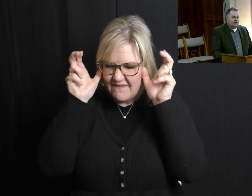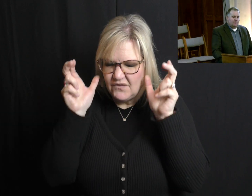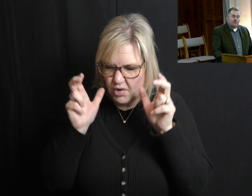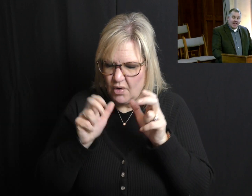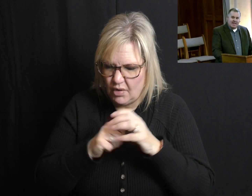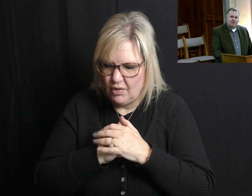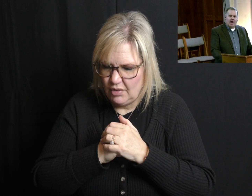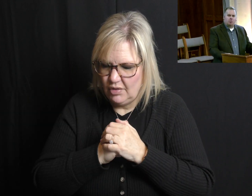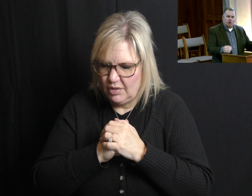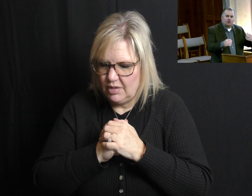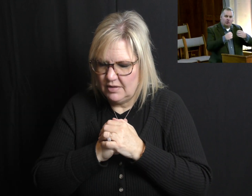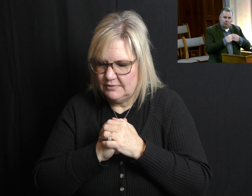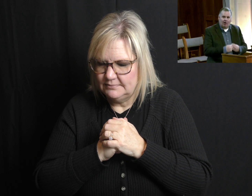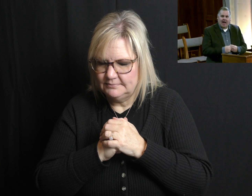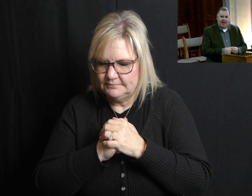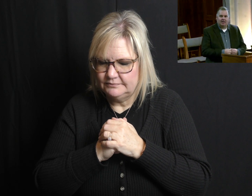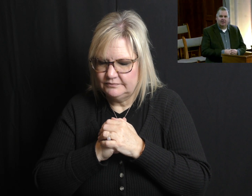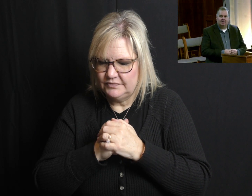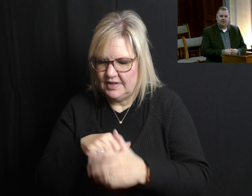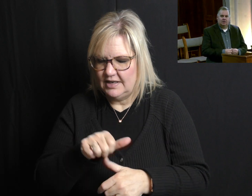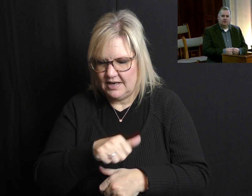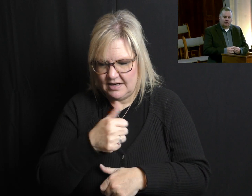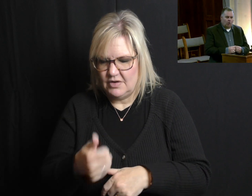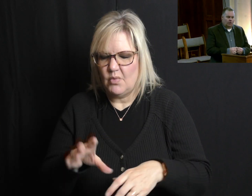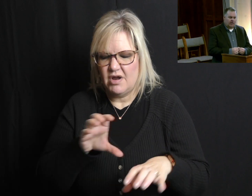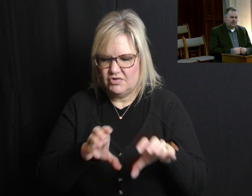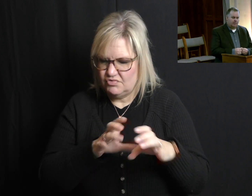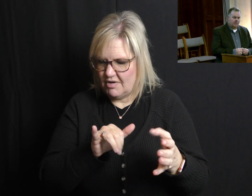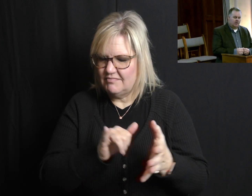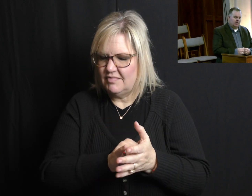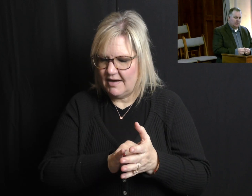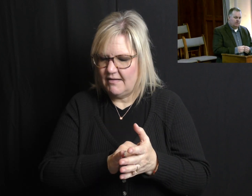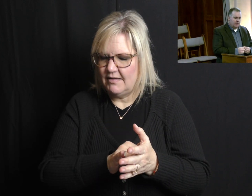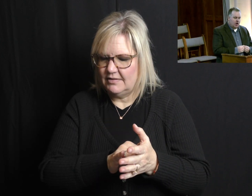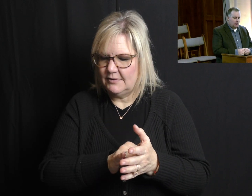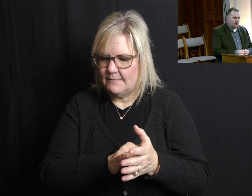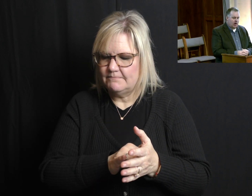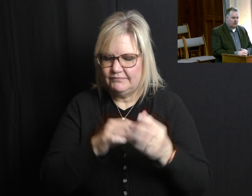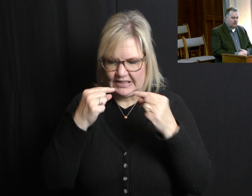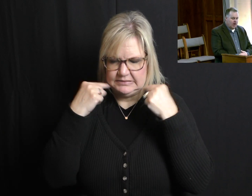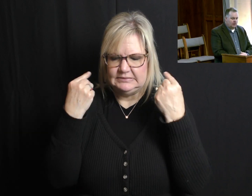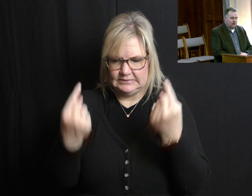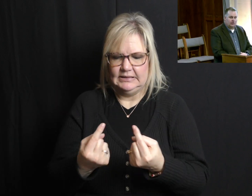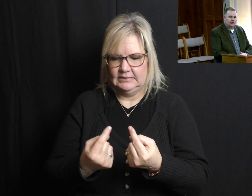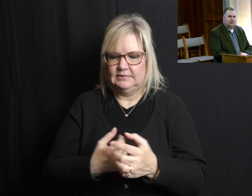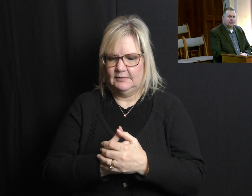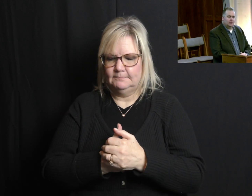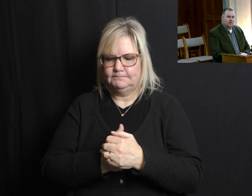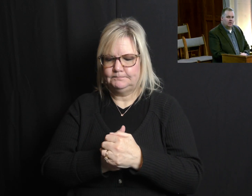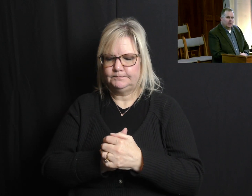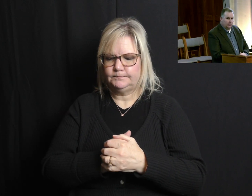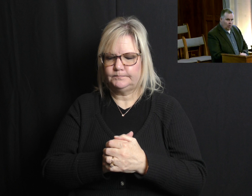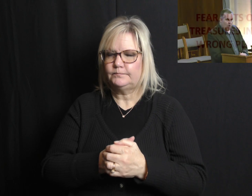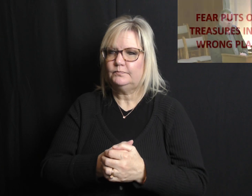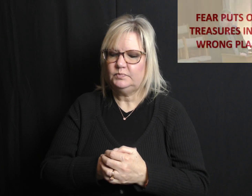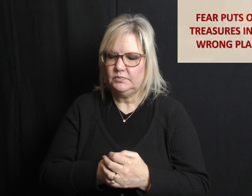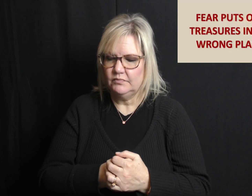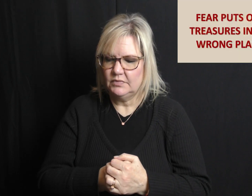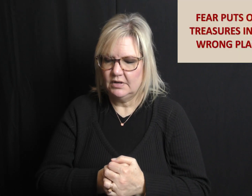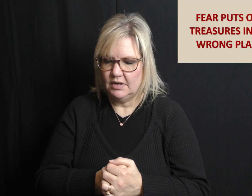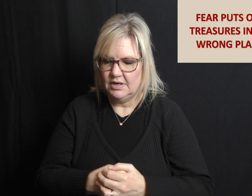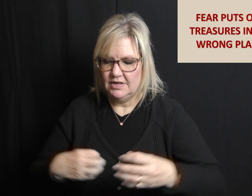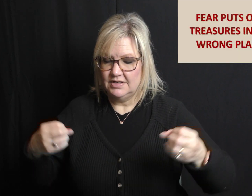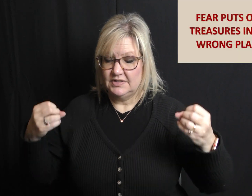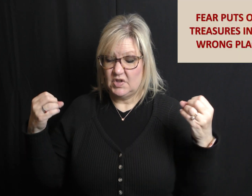Fear feeds our personal pride. Fourthly, fear puts our treasures in the wrong